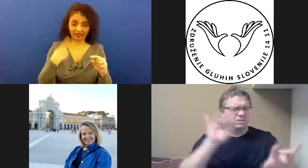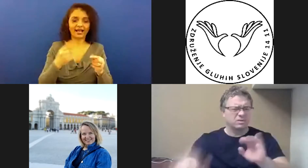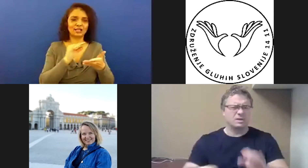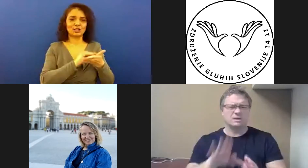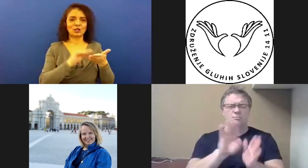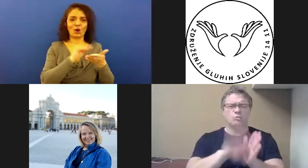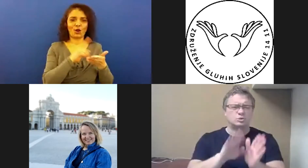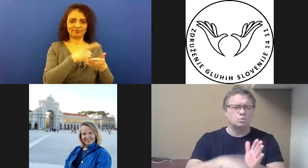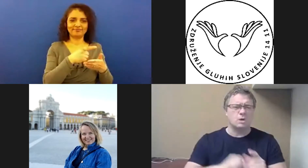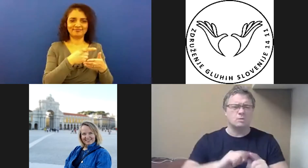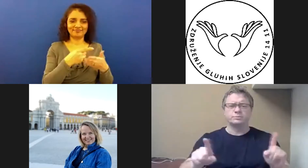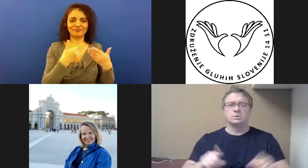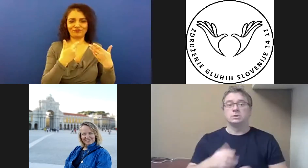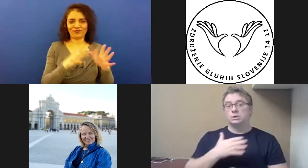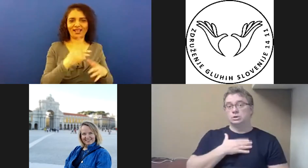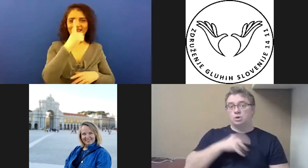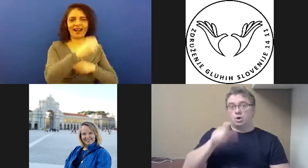I suffered a lot.